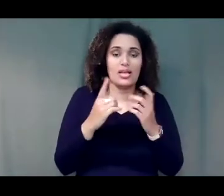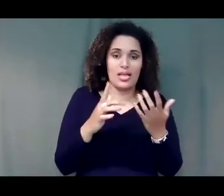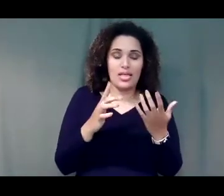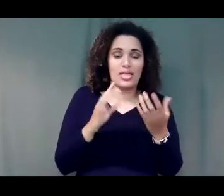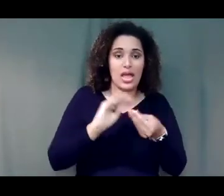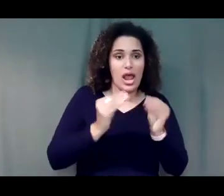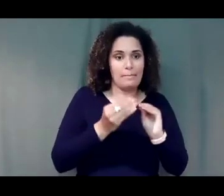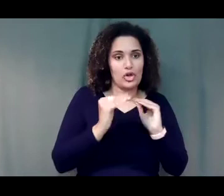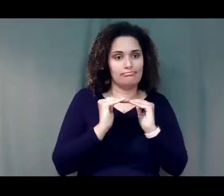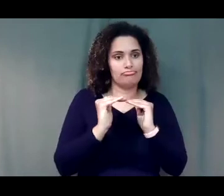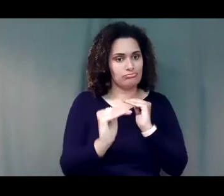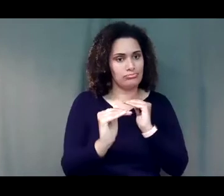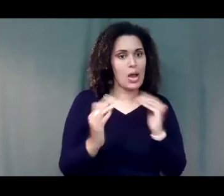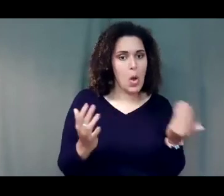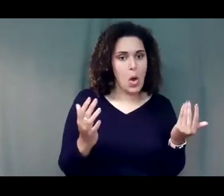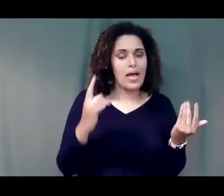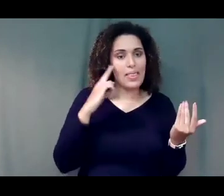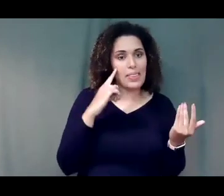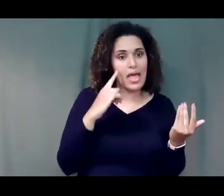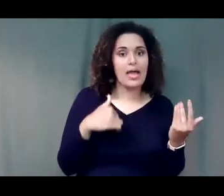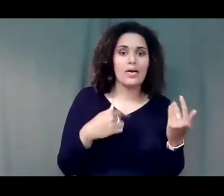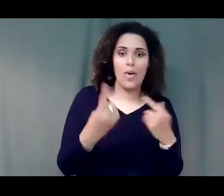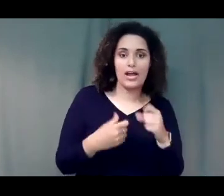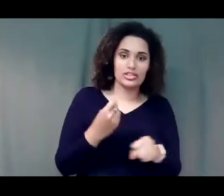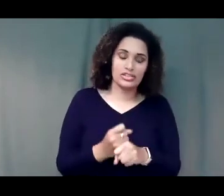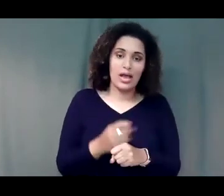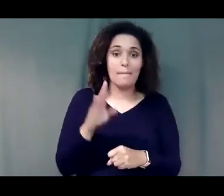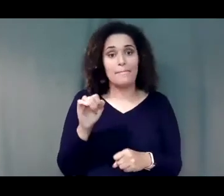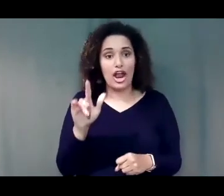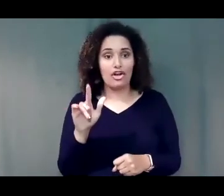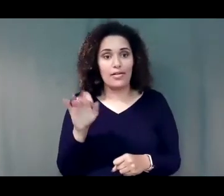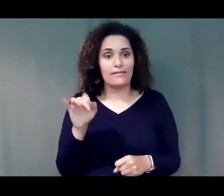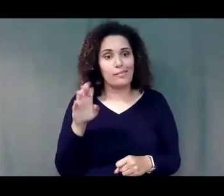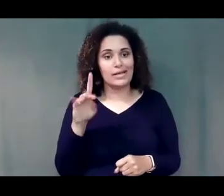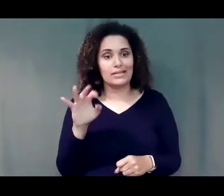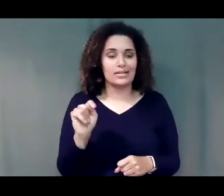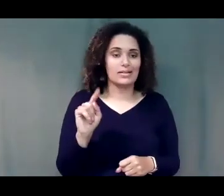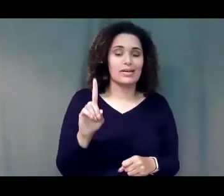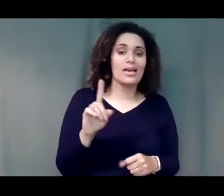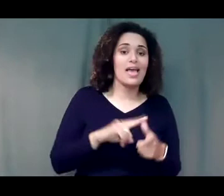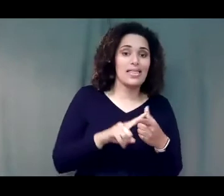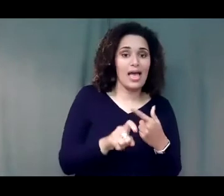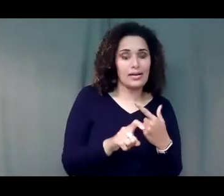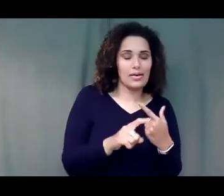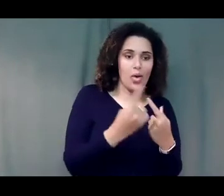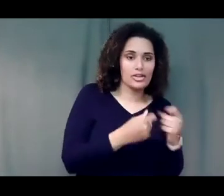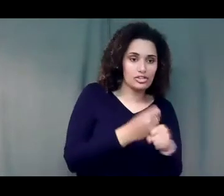relatively consistent. So we thought, well, we can have a year where we have barrel fermented and regular, and then we'll have the same amount of regular the next year, but no barrel fermented, because we won't have enough fruit,